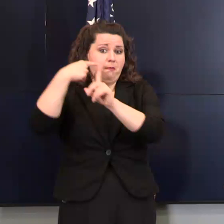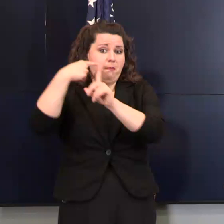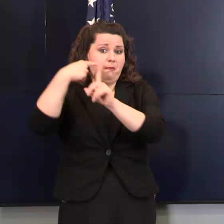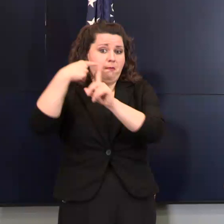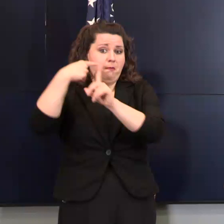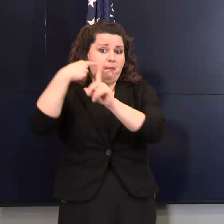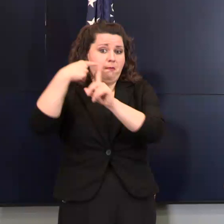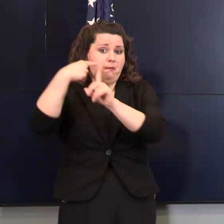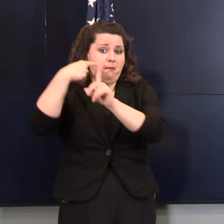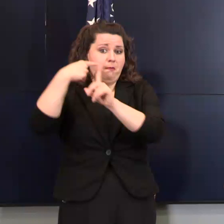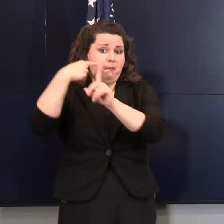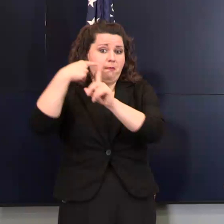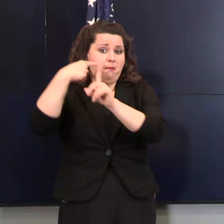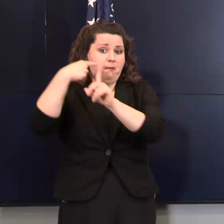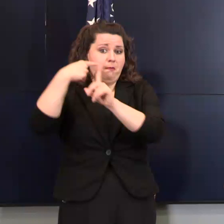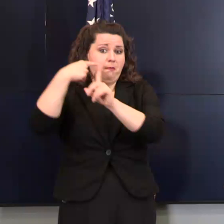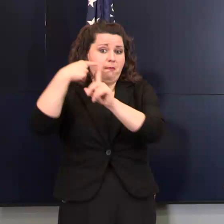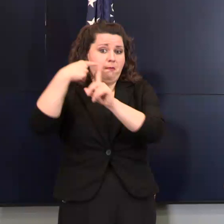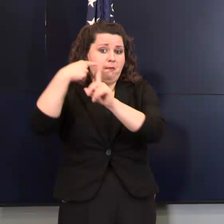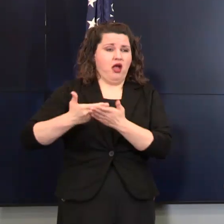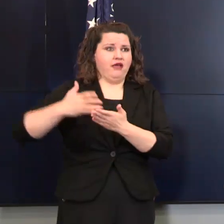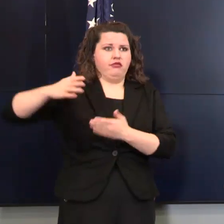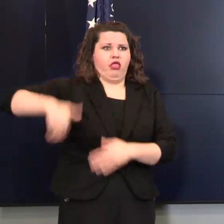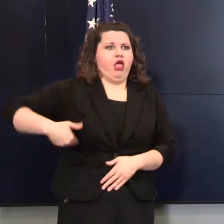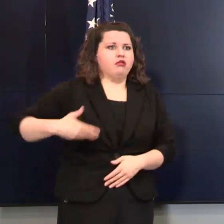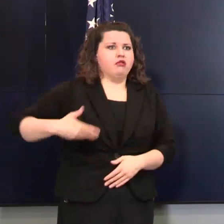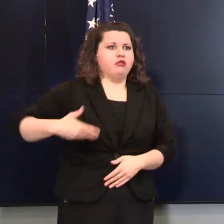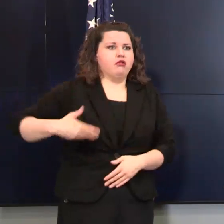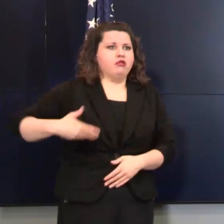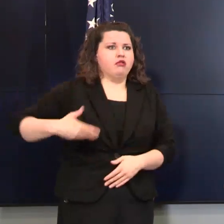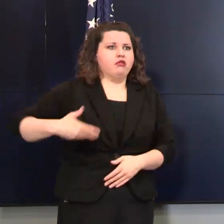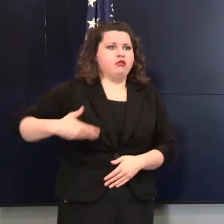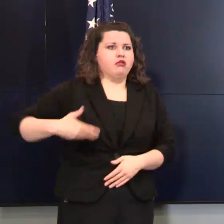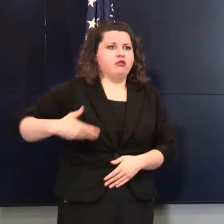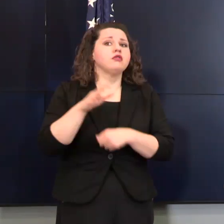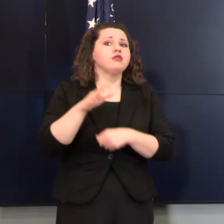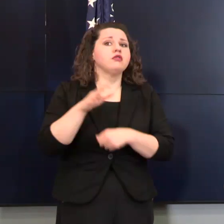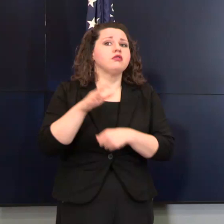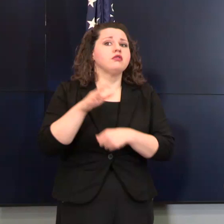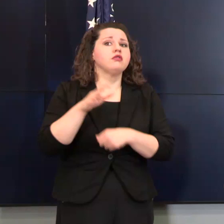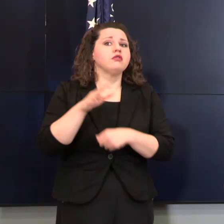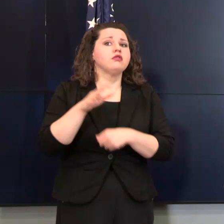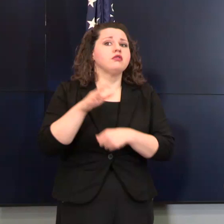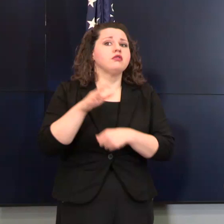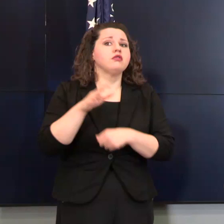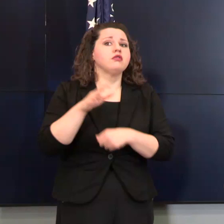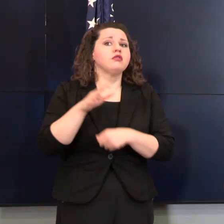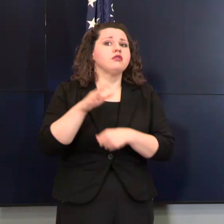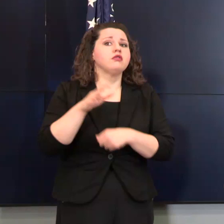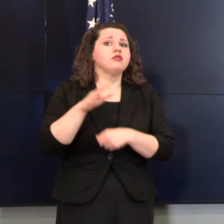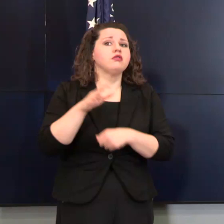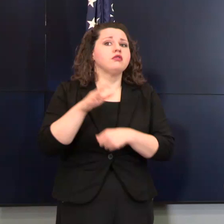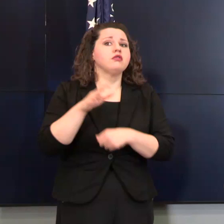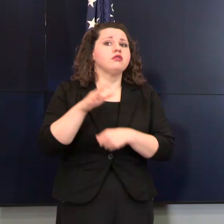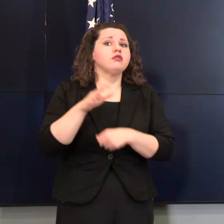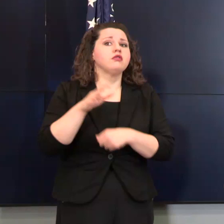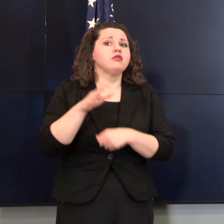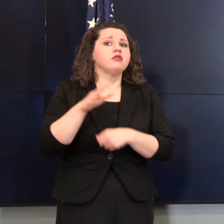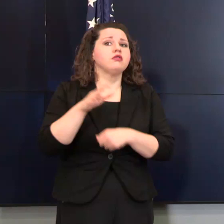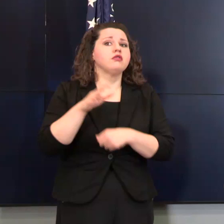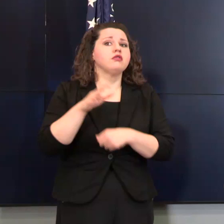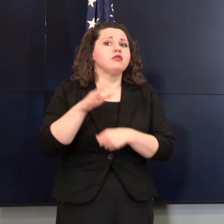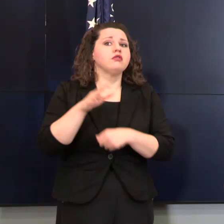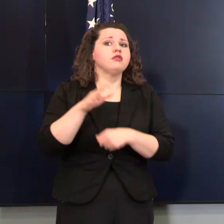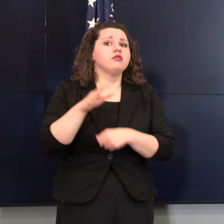with the healthcare facilities. We 444 long-term care facilities across the state. And so all along, we've really